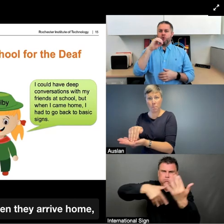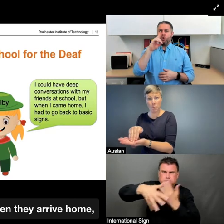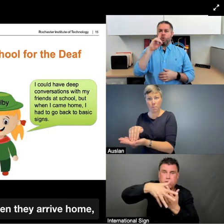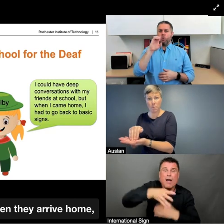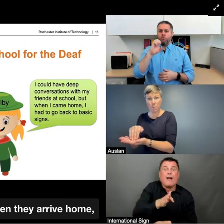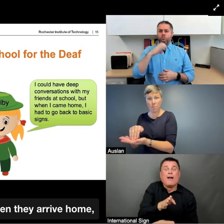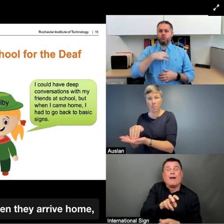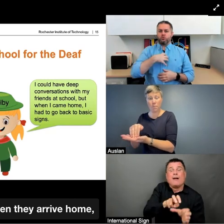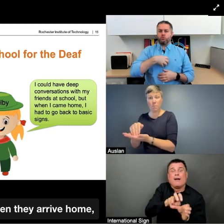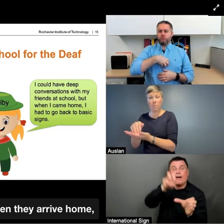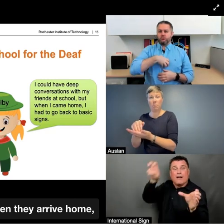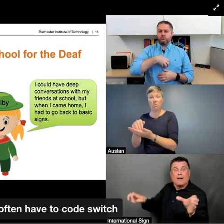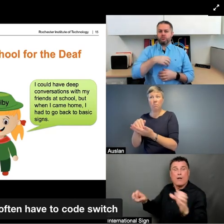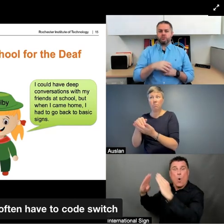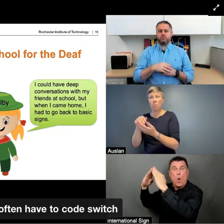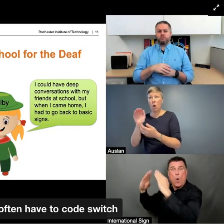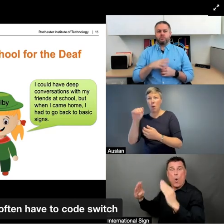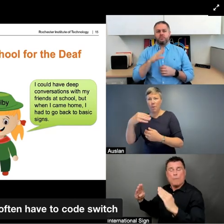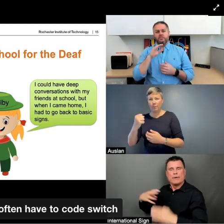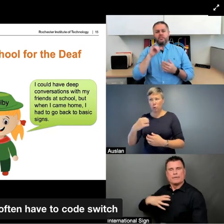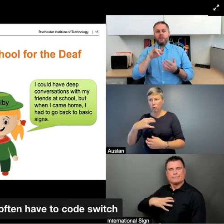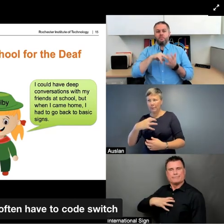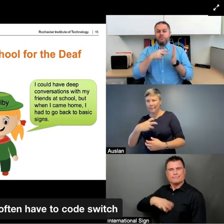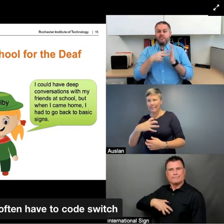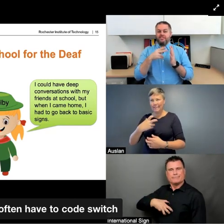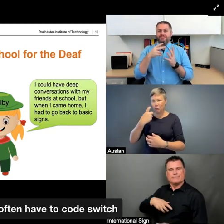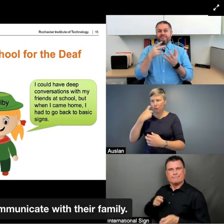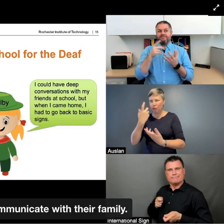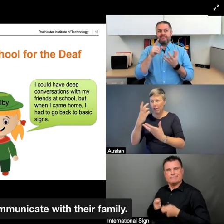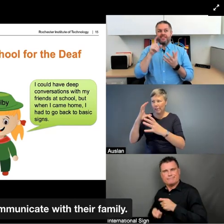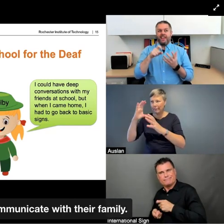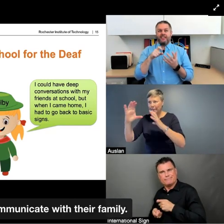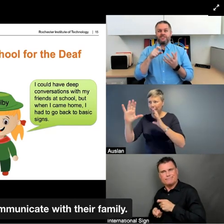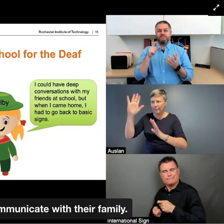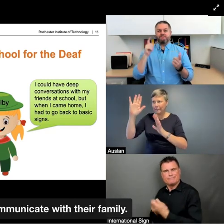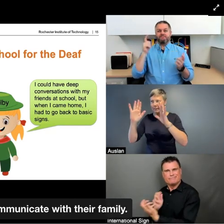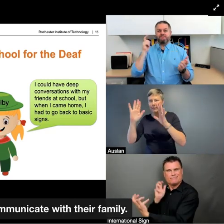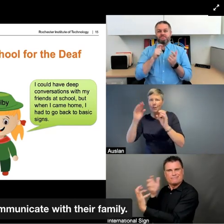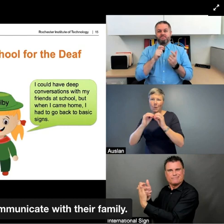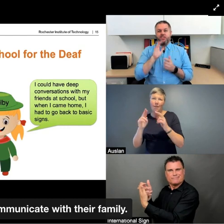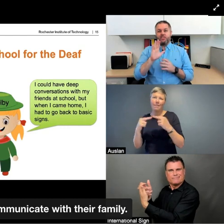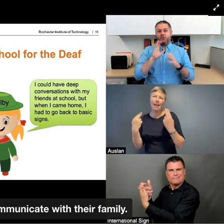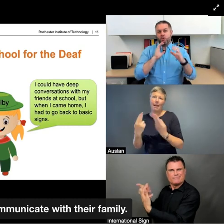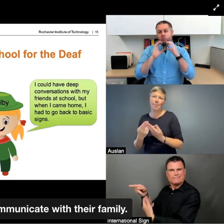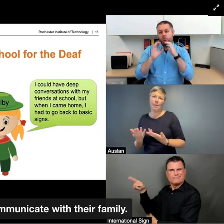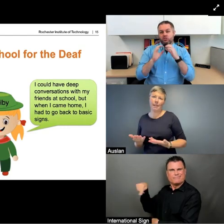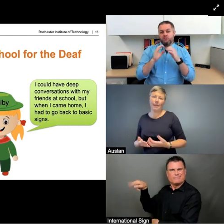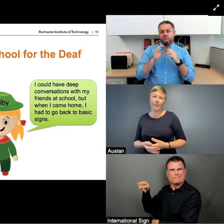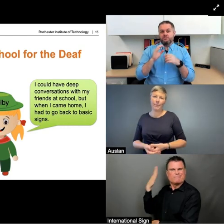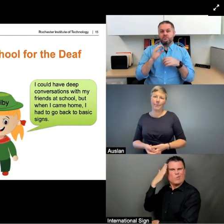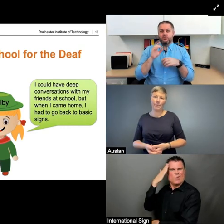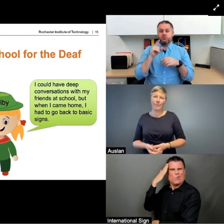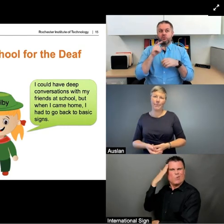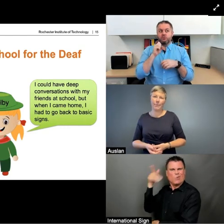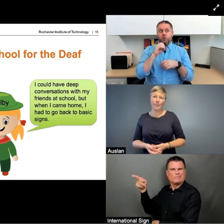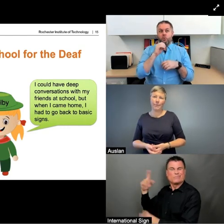But when they arrive home, they would often have to code switch in order to communicate with their family.